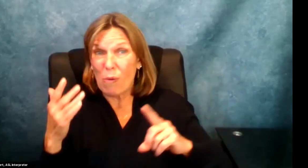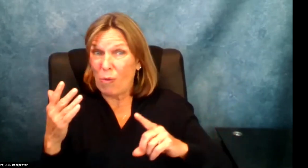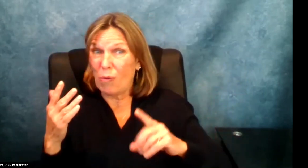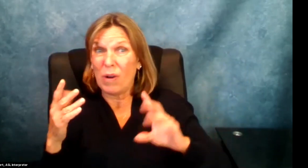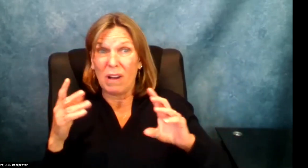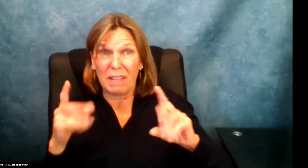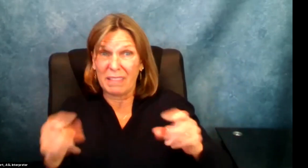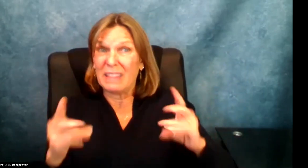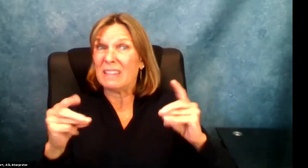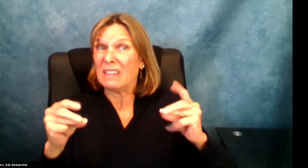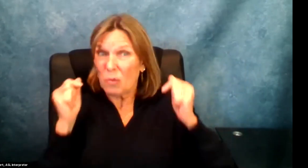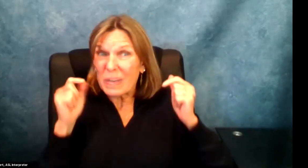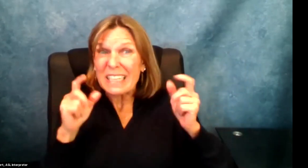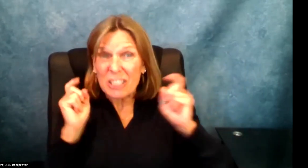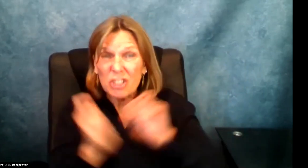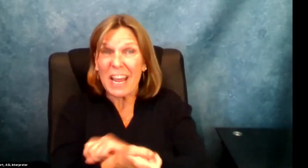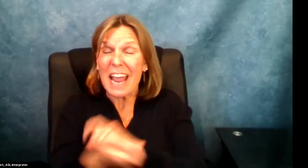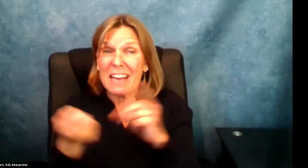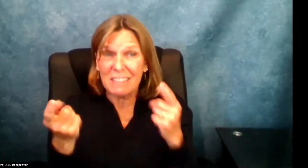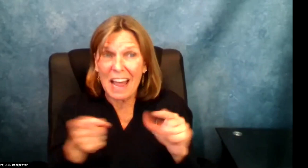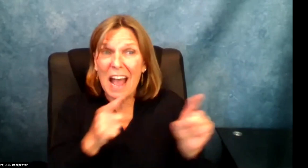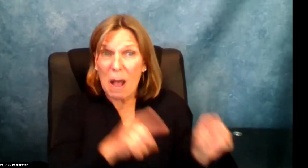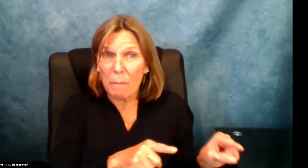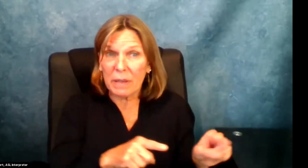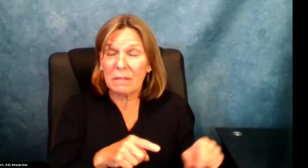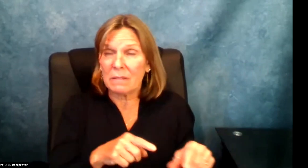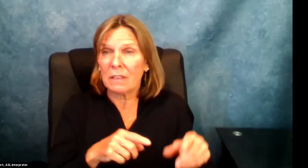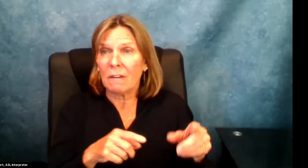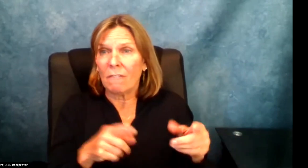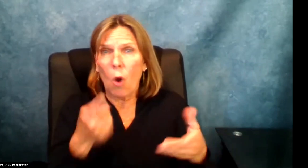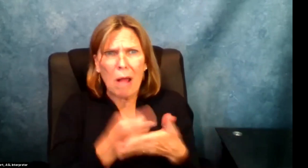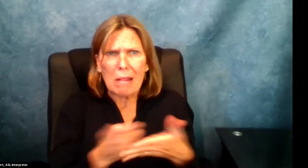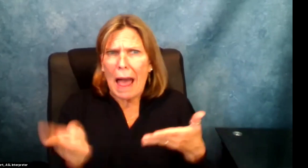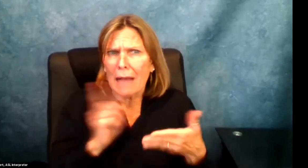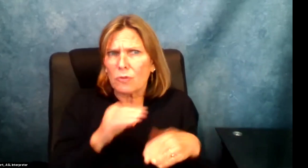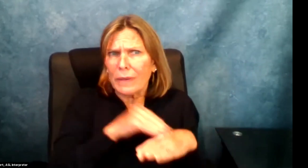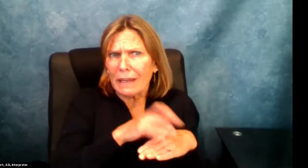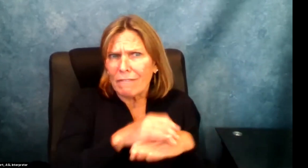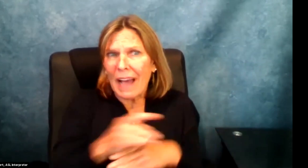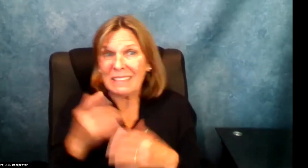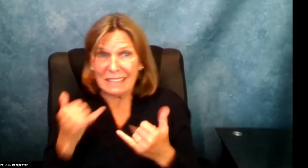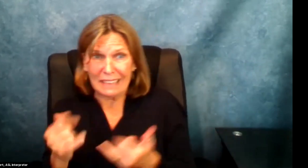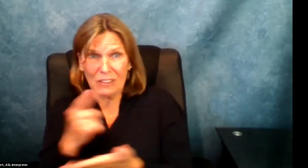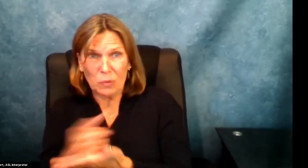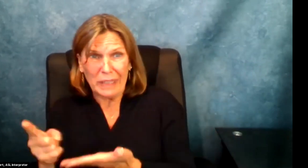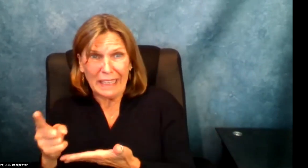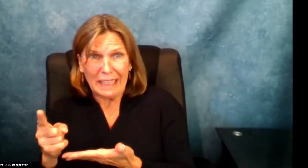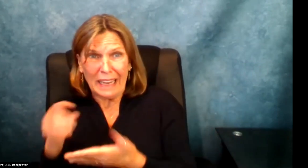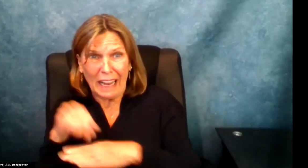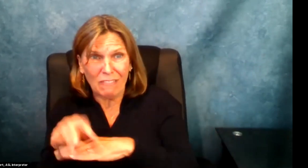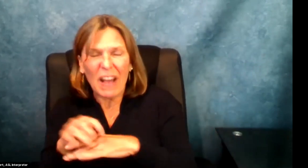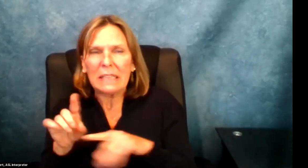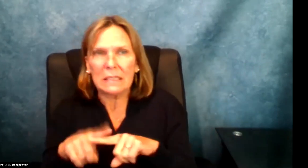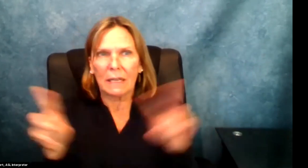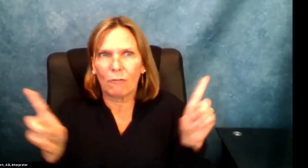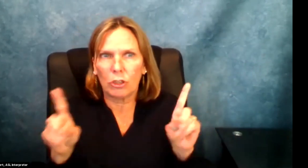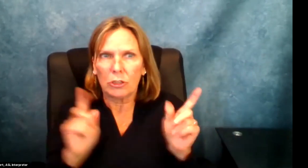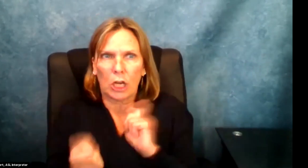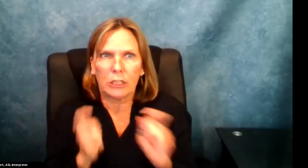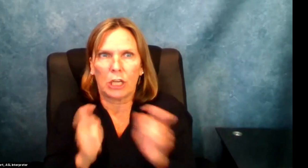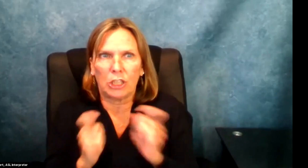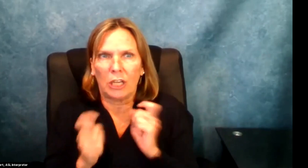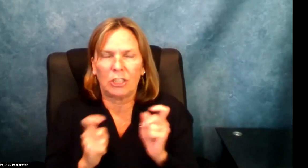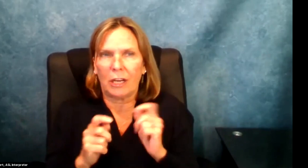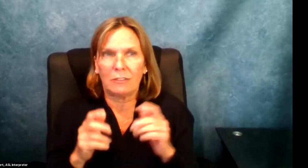quickly. From the advice to last week to this week, it is hard to keep your fingers on the pulse. And so having